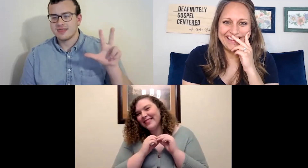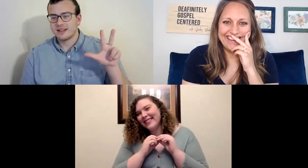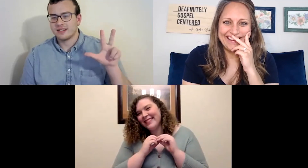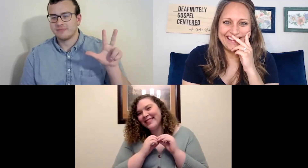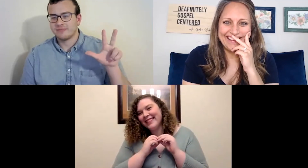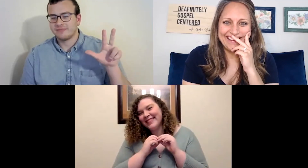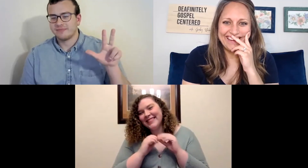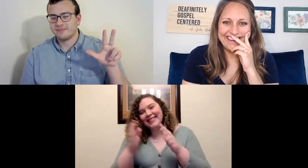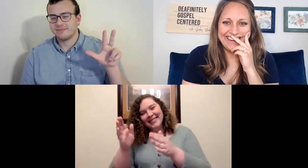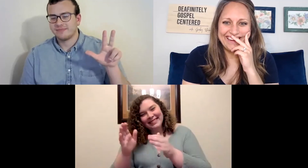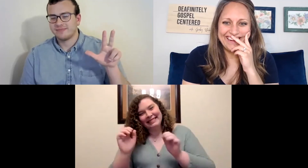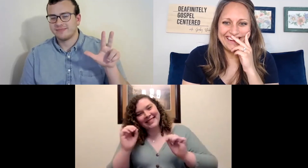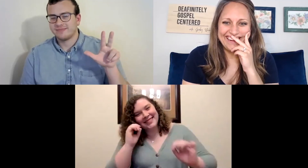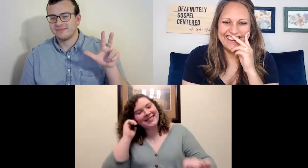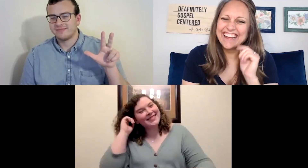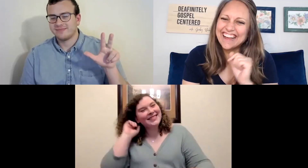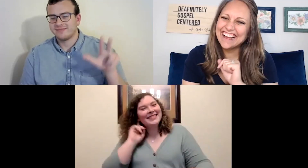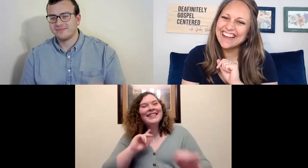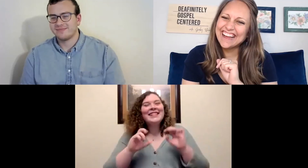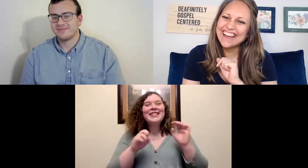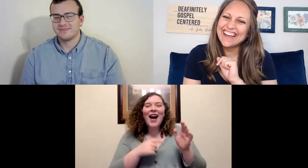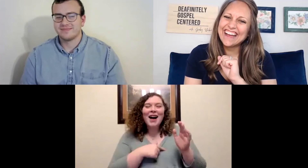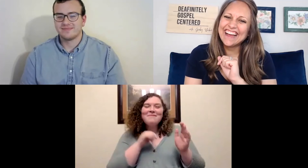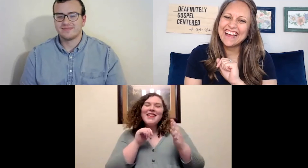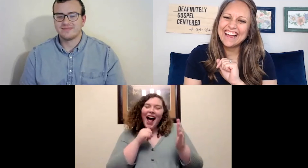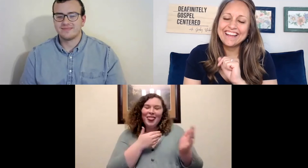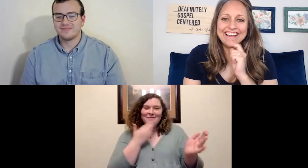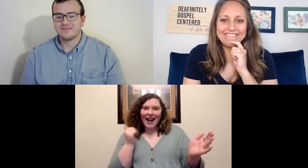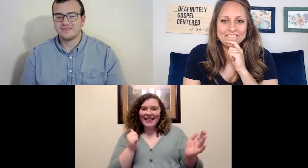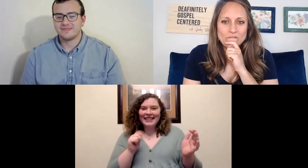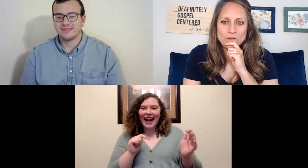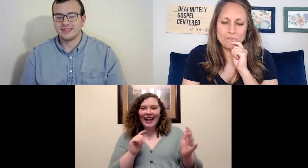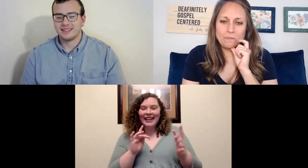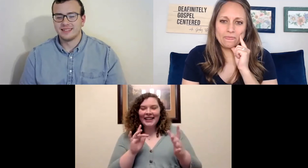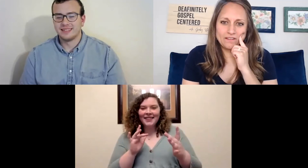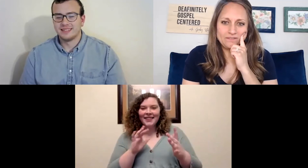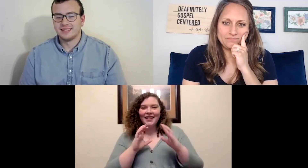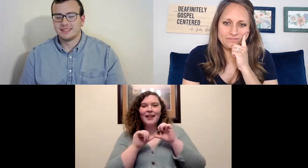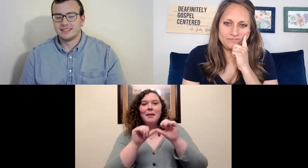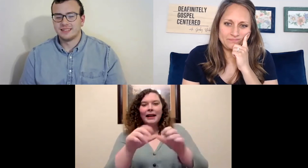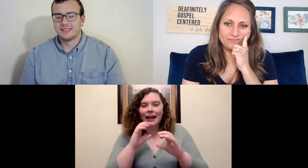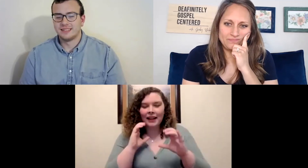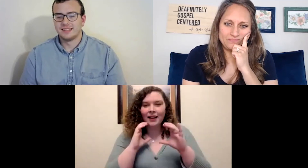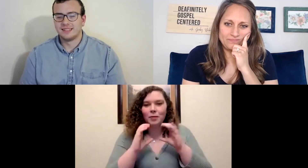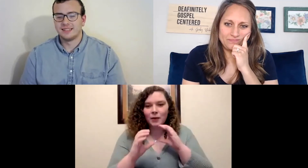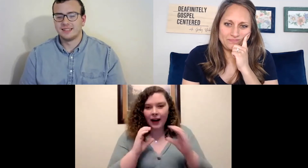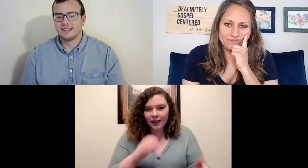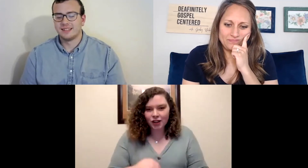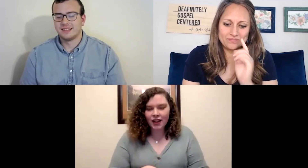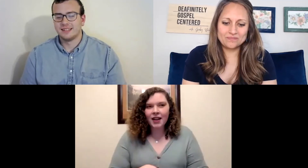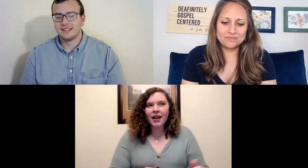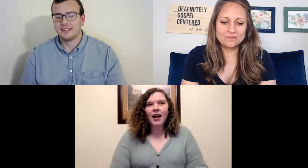have I answered? What was it? There you go. There you go. So I am not the best